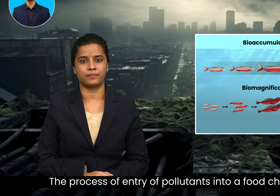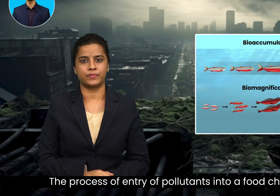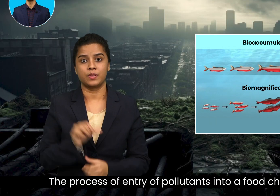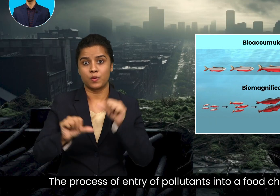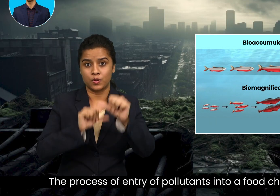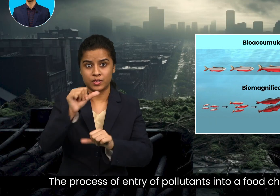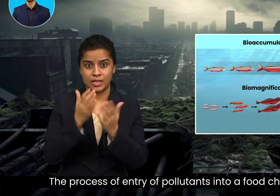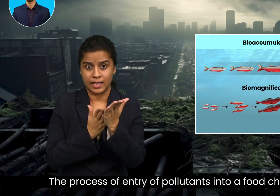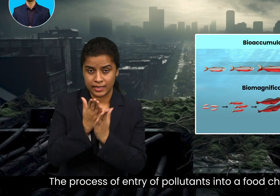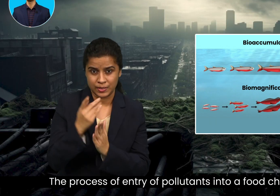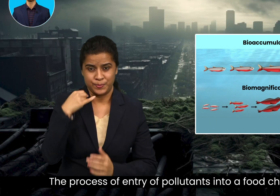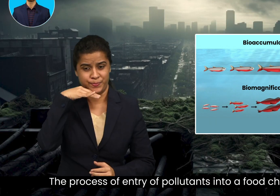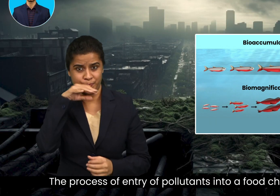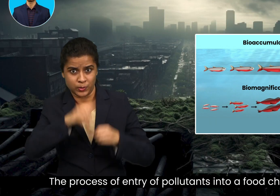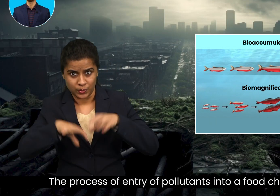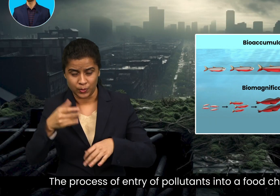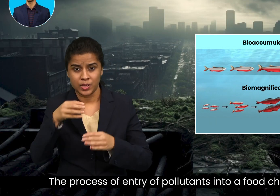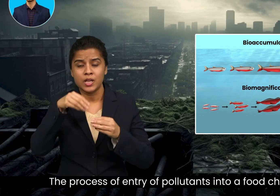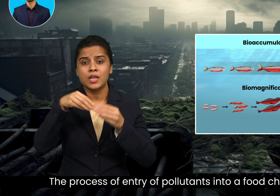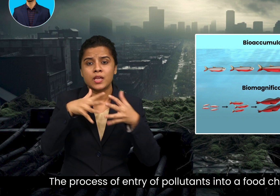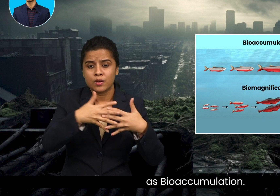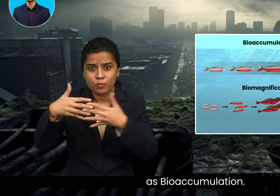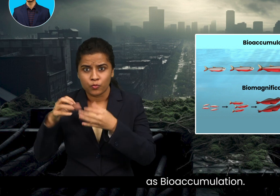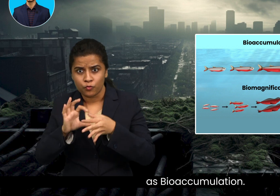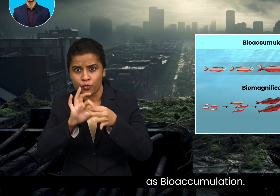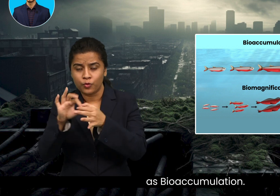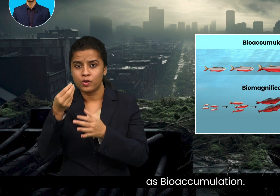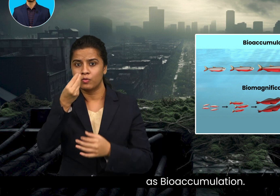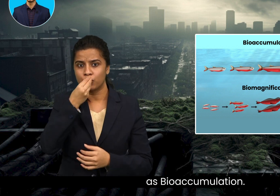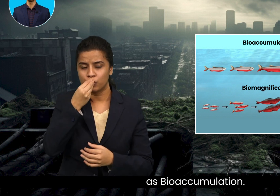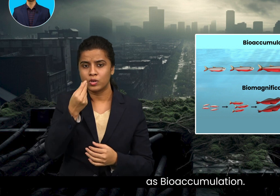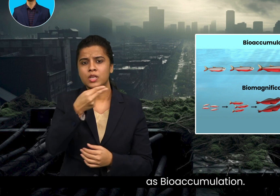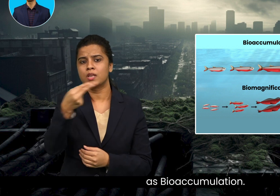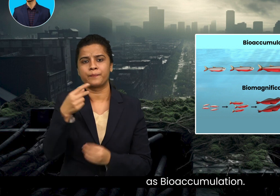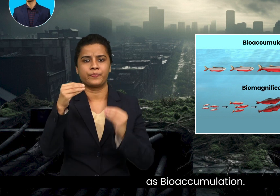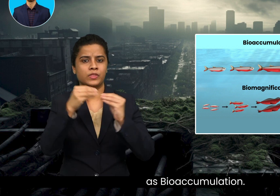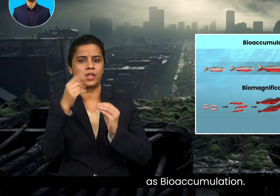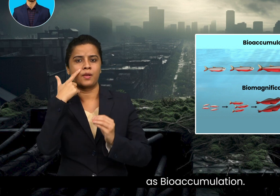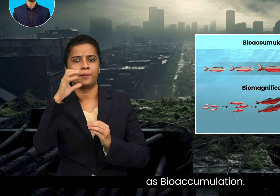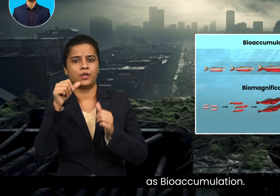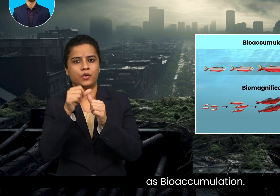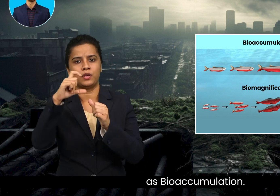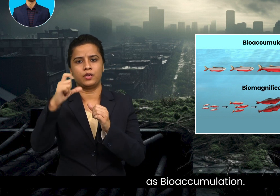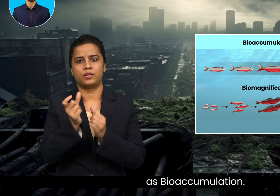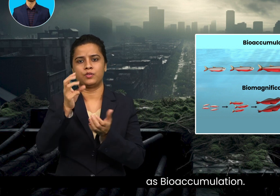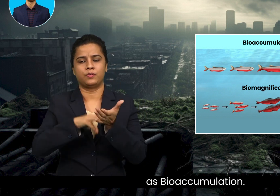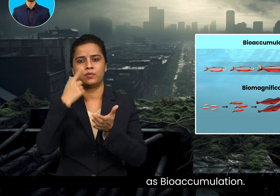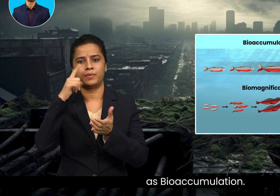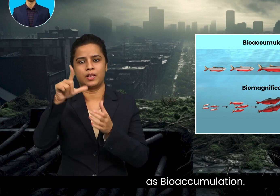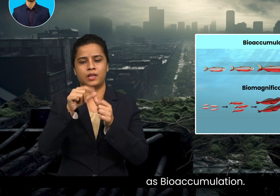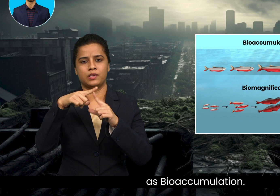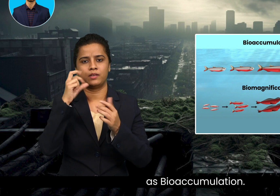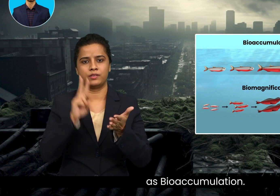The process of entry of pollutants in a food chain is known as bioaccumulation.